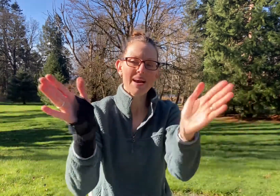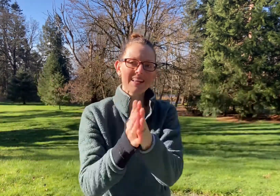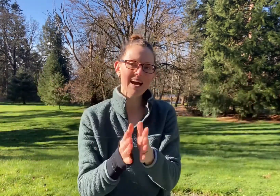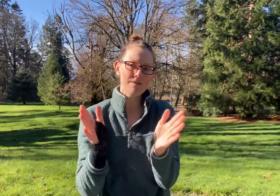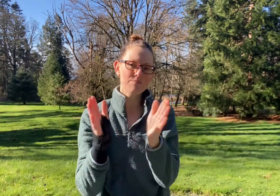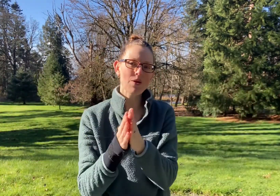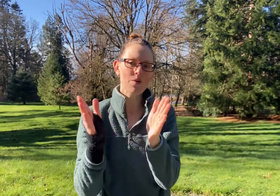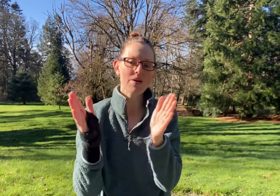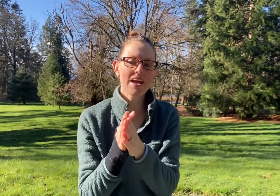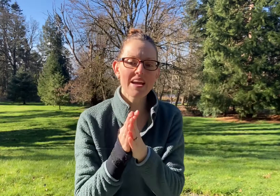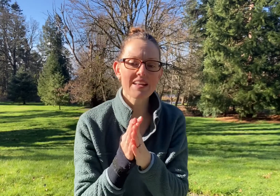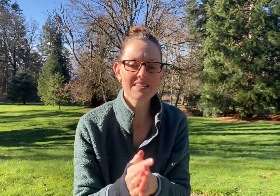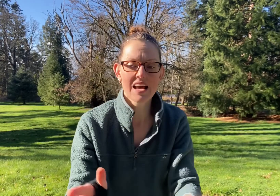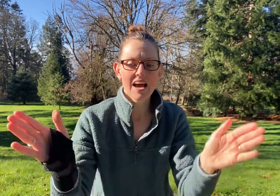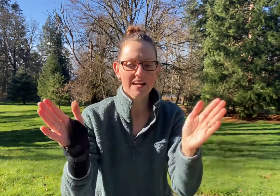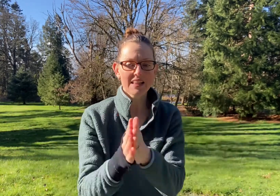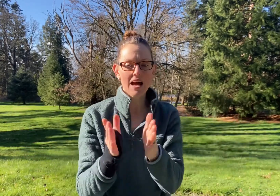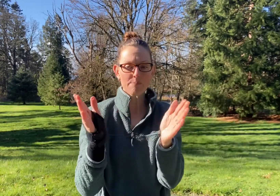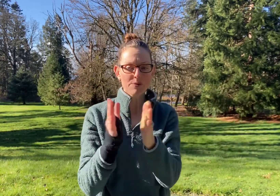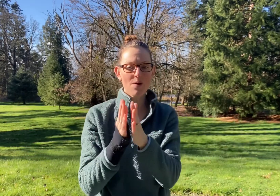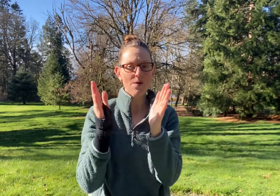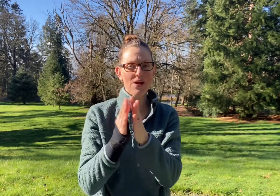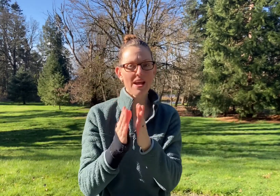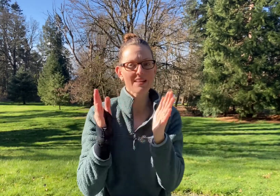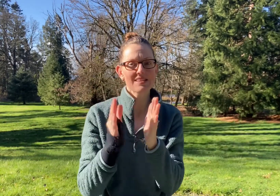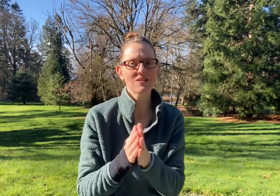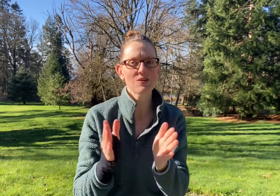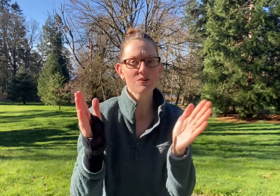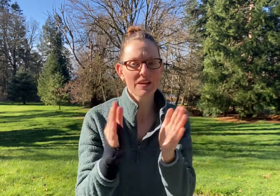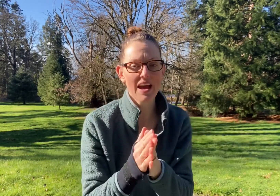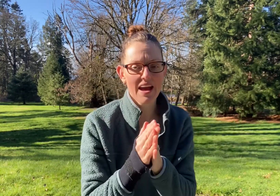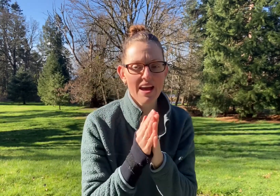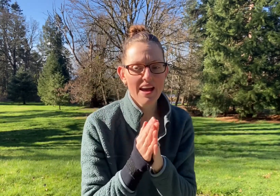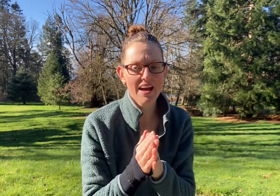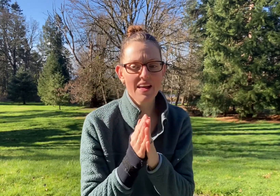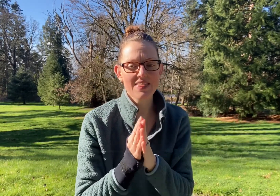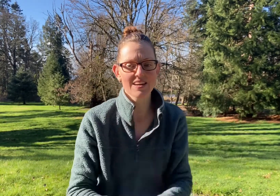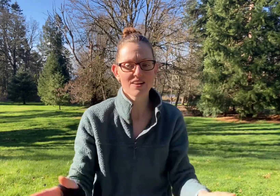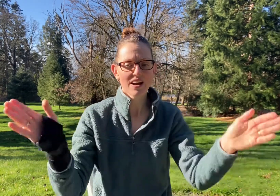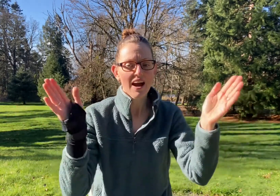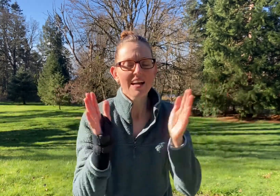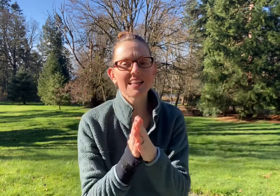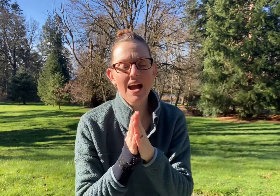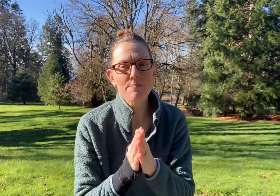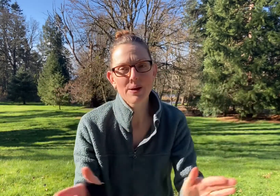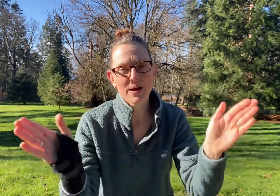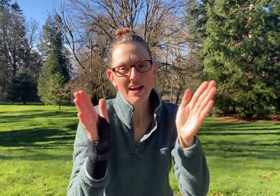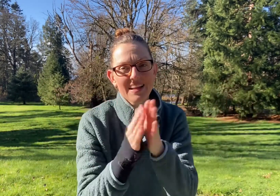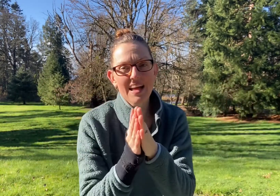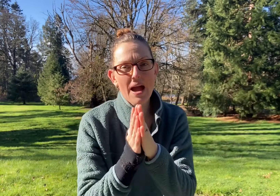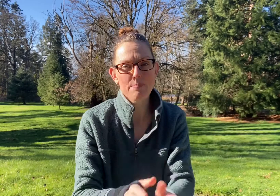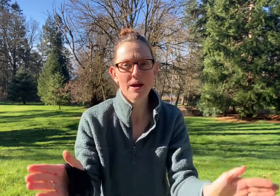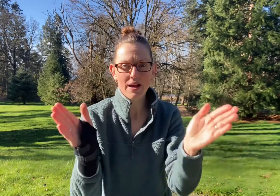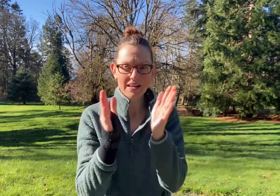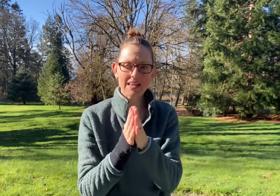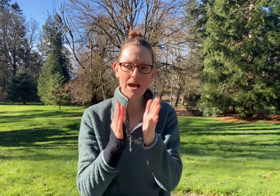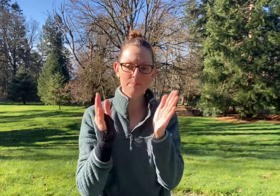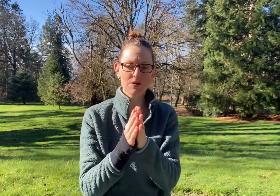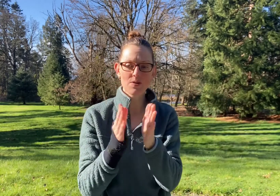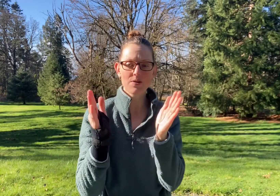clap your hands. Clap your hands together. Clap, clap. Clap your